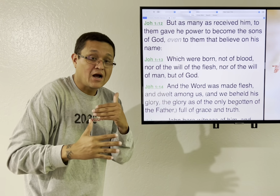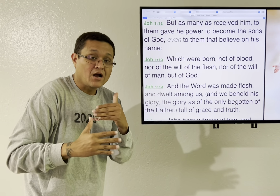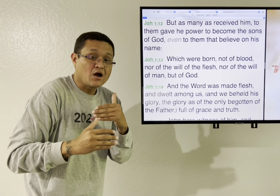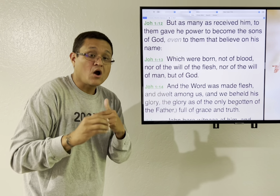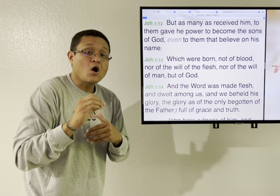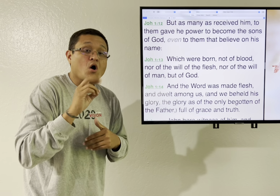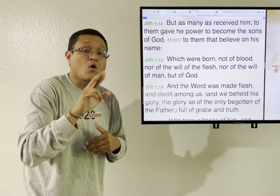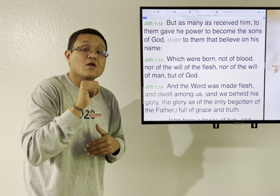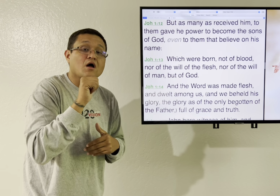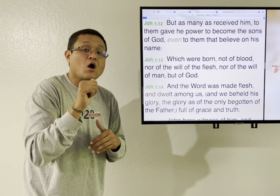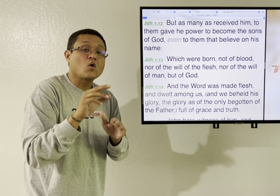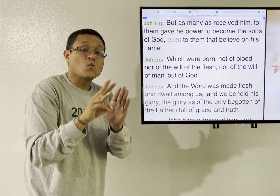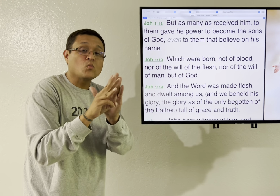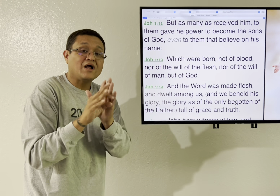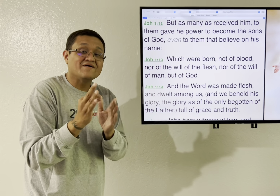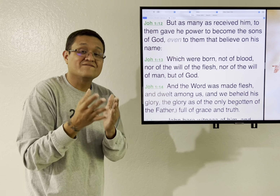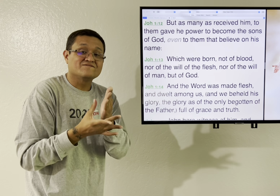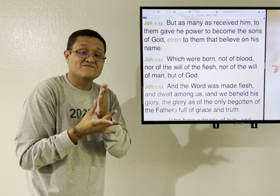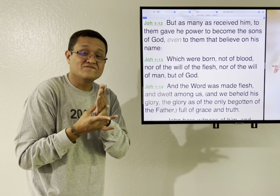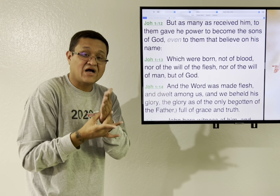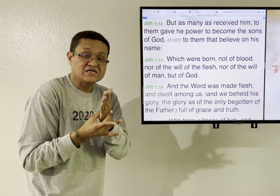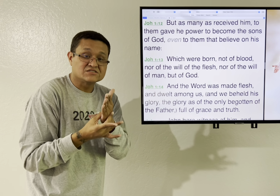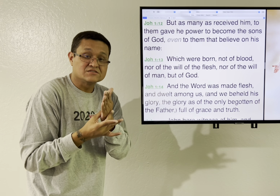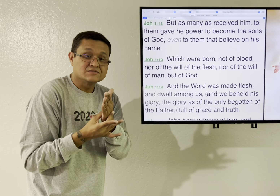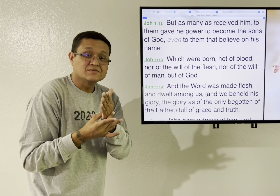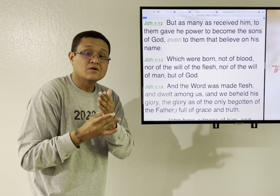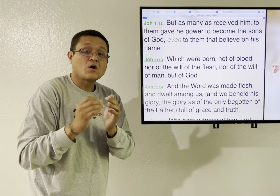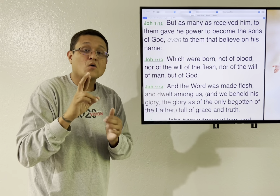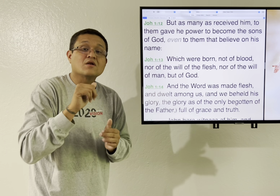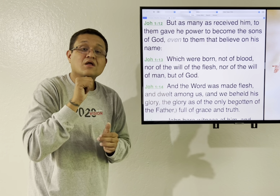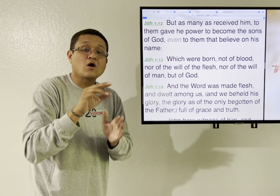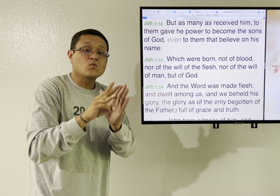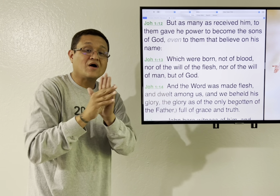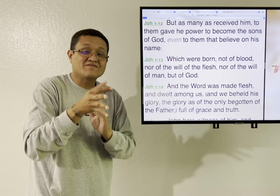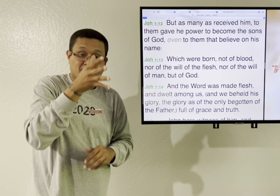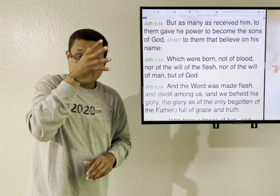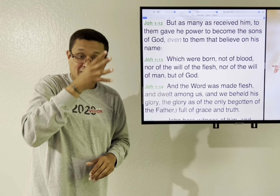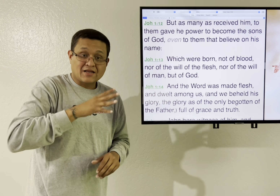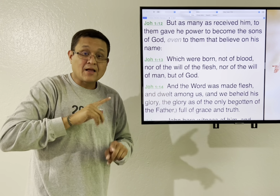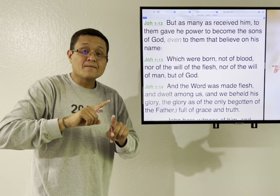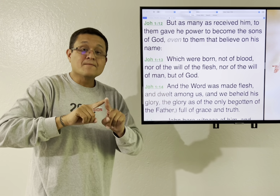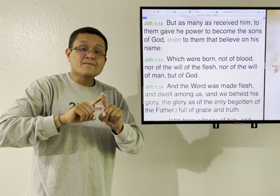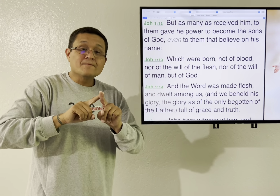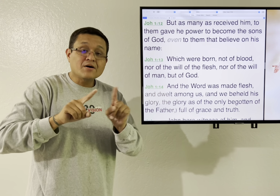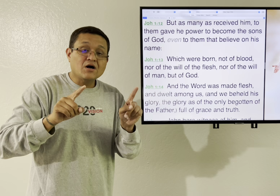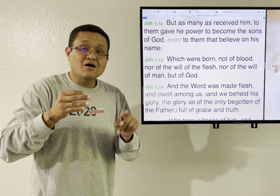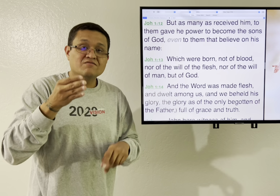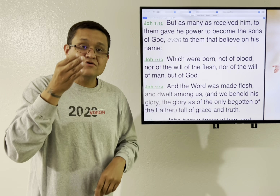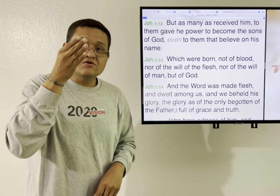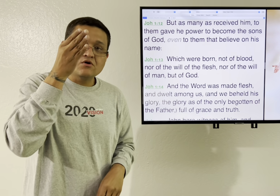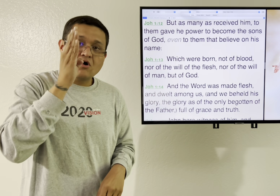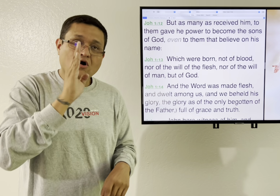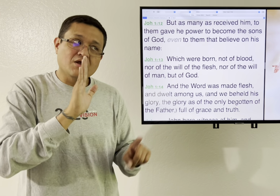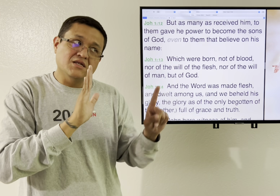which were born not of blood, nor of the will of the flesh, nor of the will of man, but of